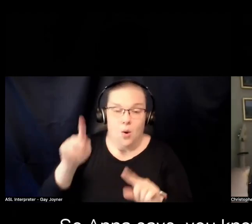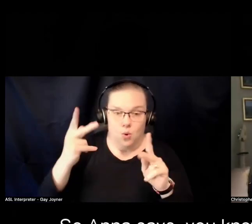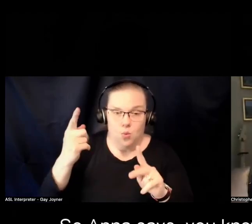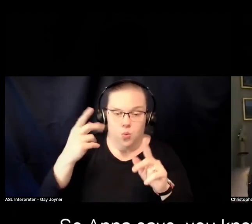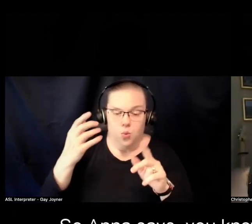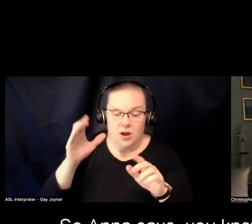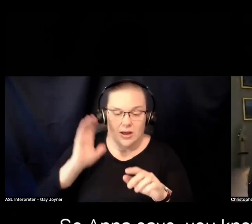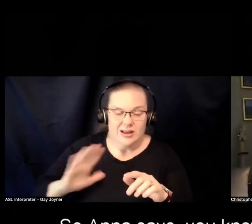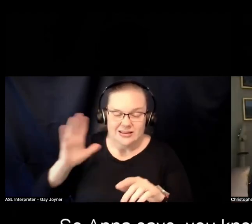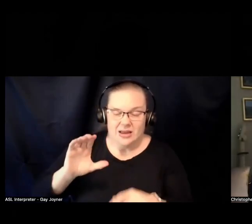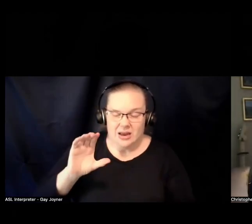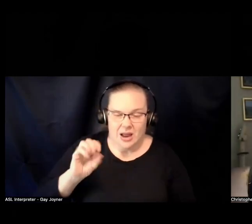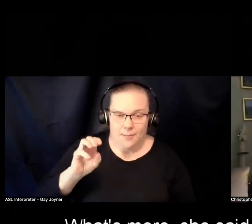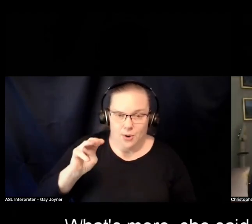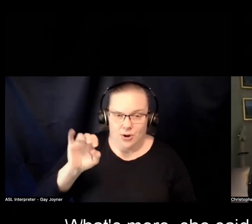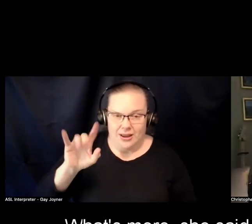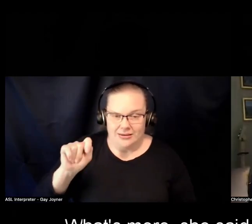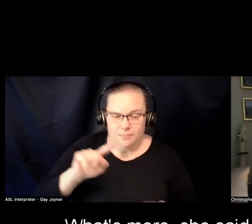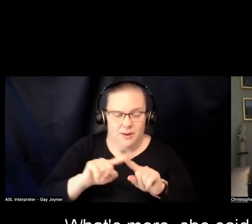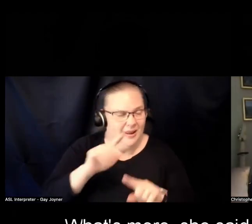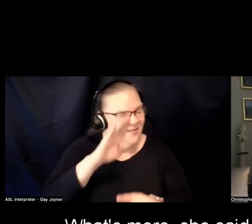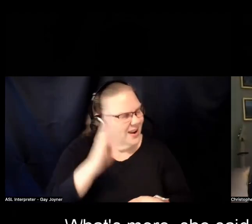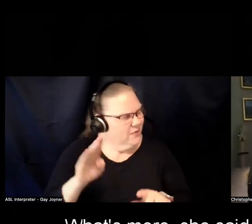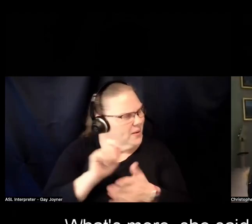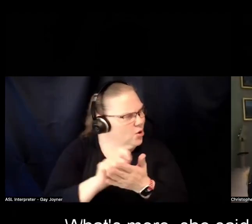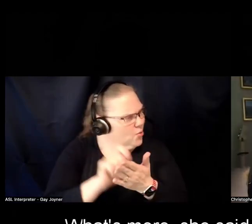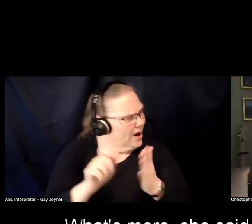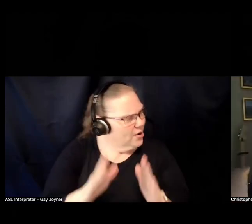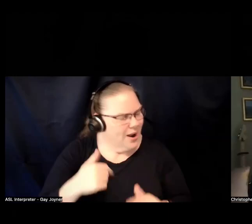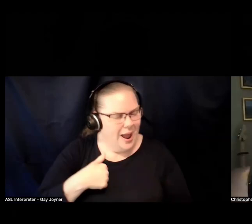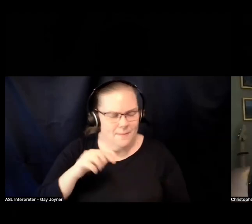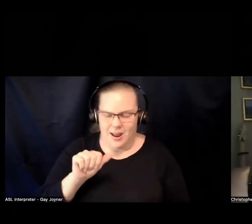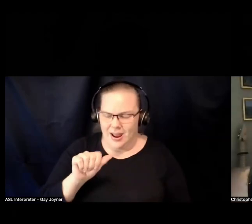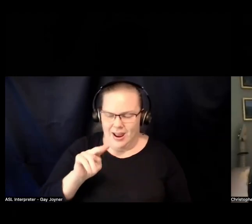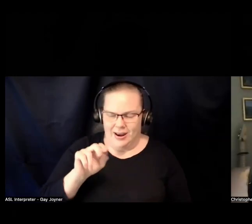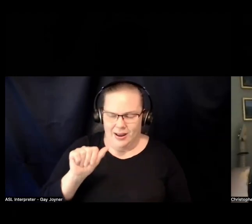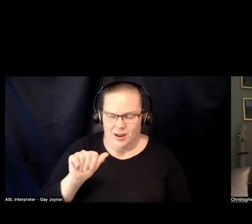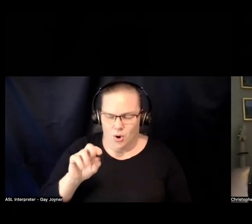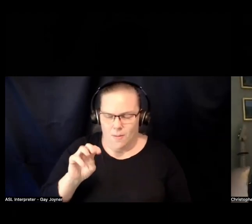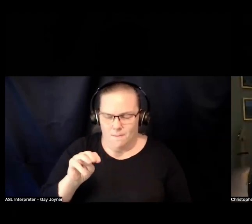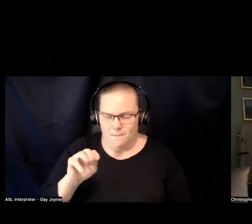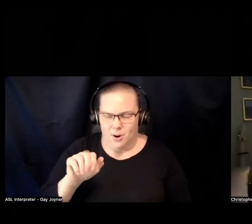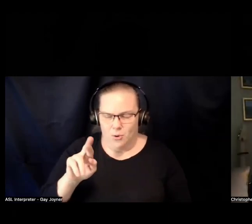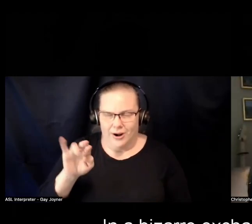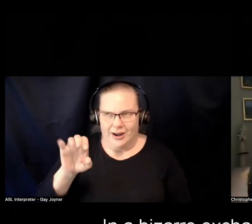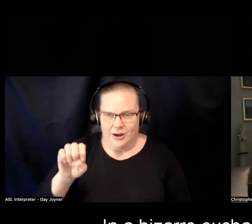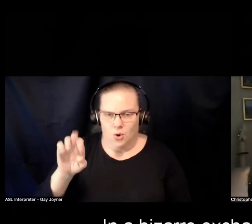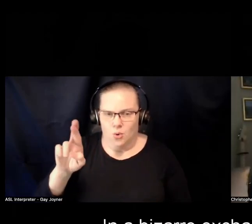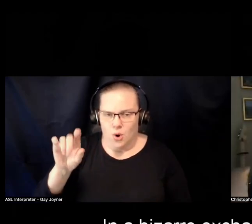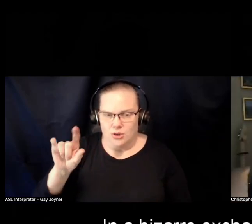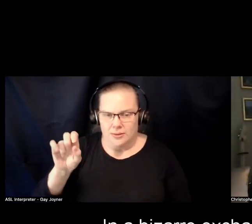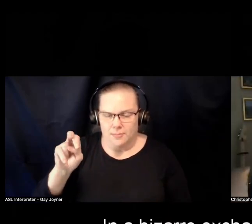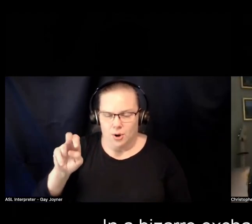Anna says, "I've never been a writer. What's more," she said, "I am Anna Marie Rosenberg, Anna M. Rosenberg." In a